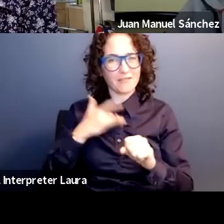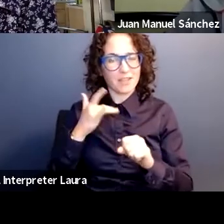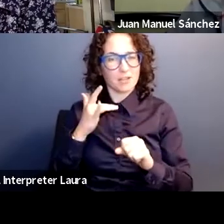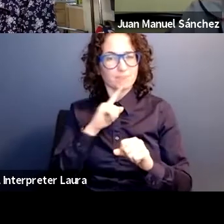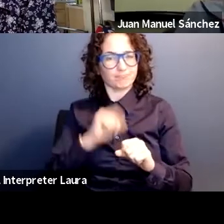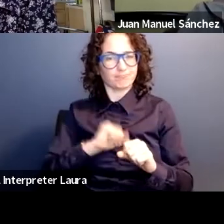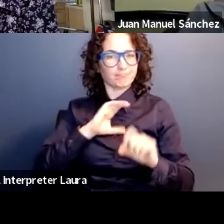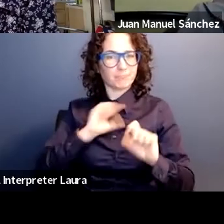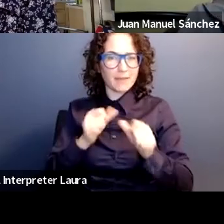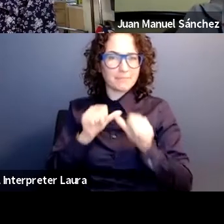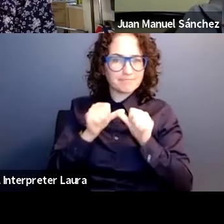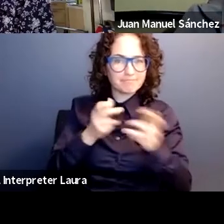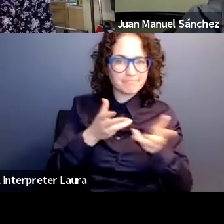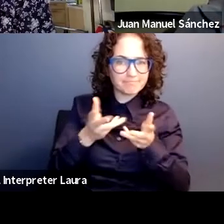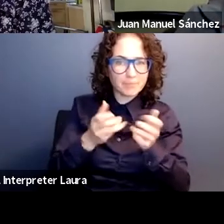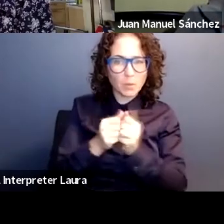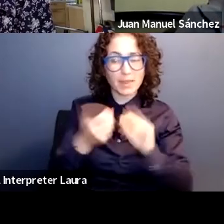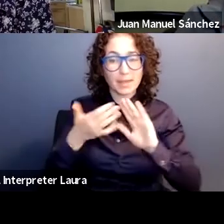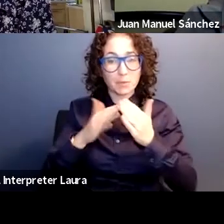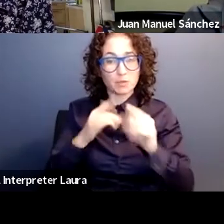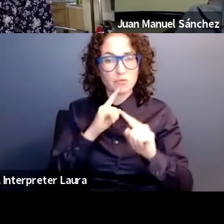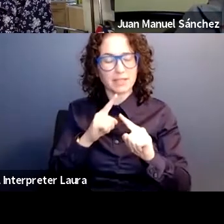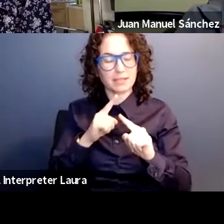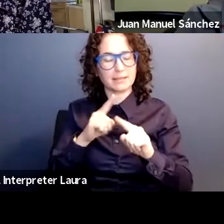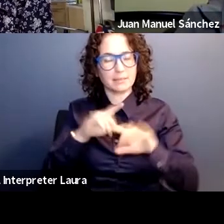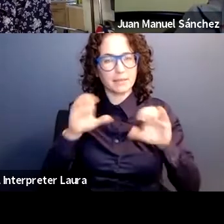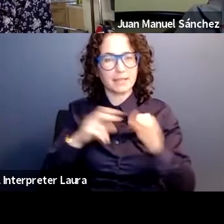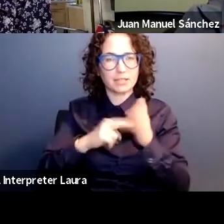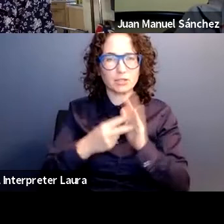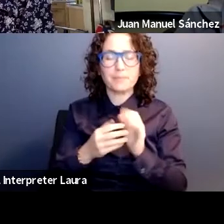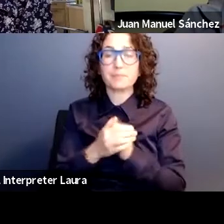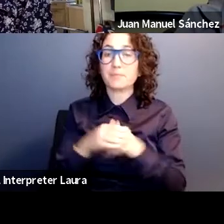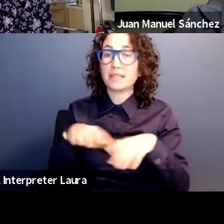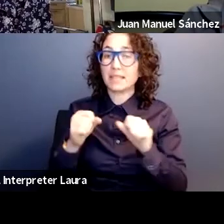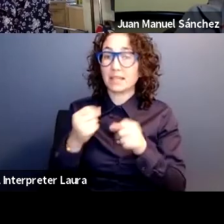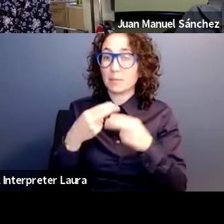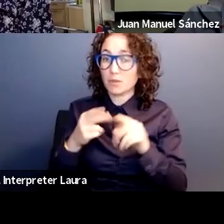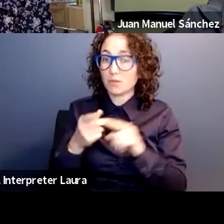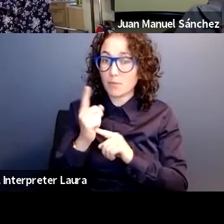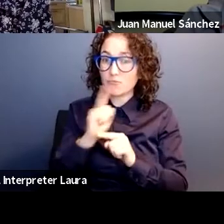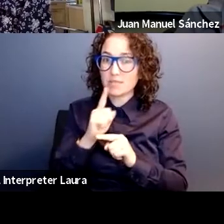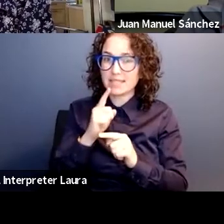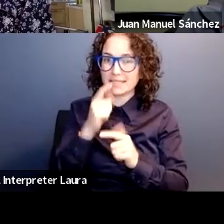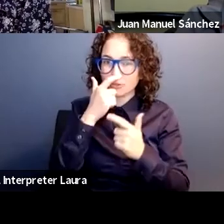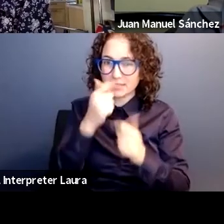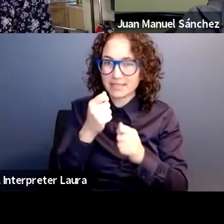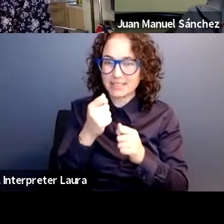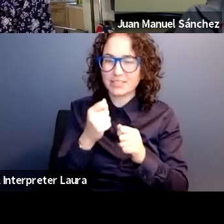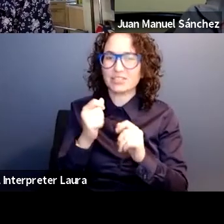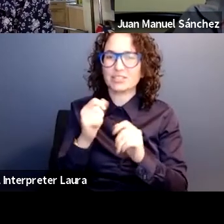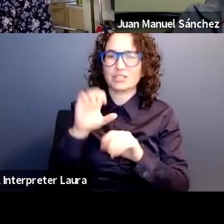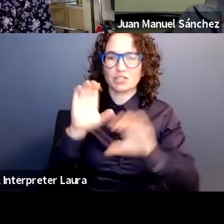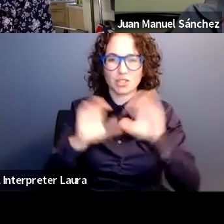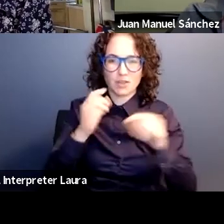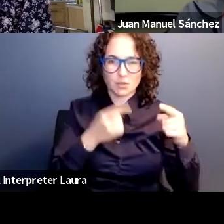to engage with the community and to be intentional. I just want to take a brief moment here. There's a really interesting chat that was